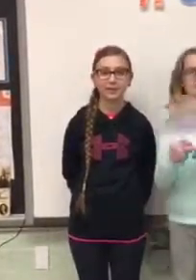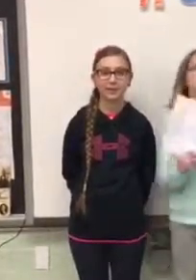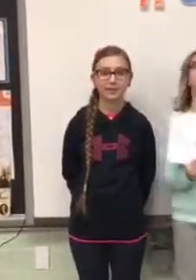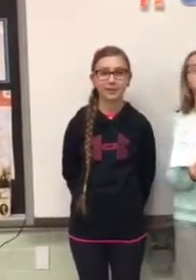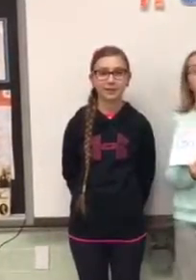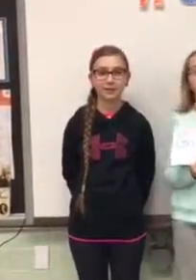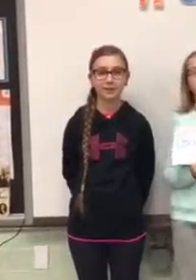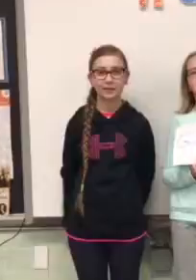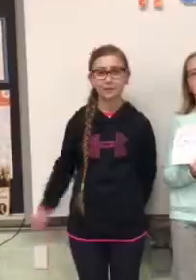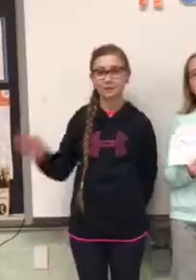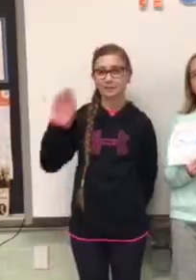Goodbye.